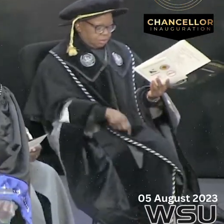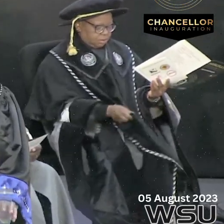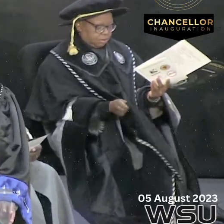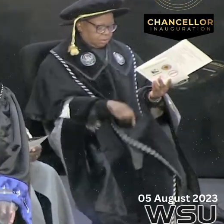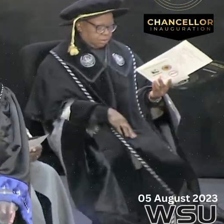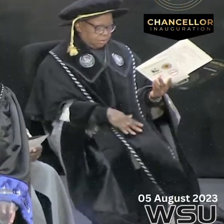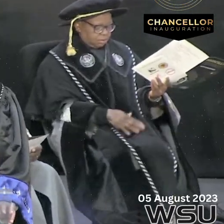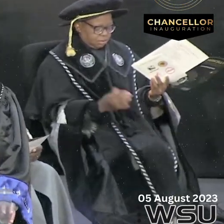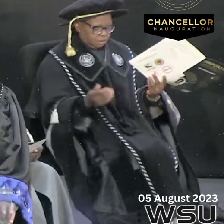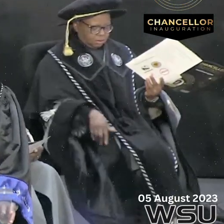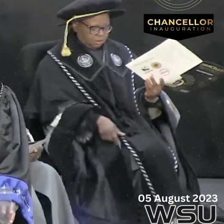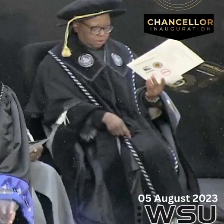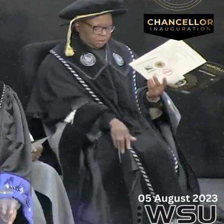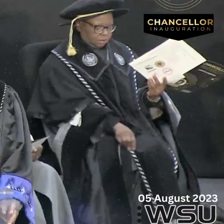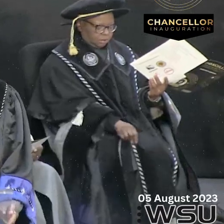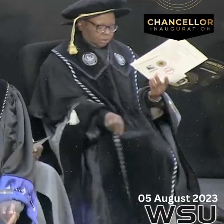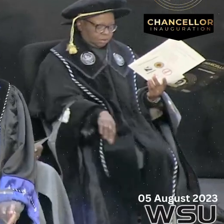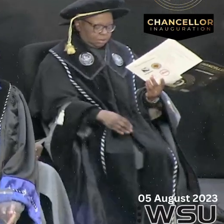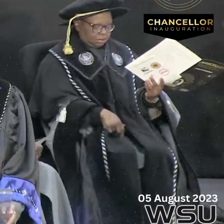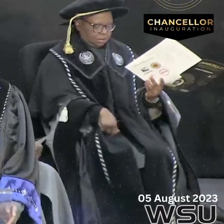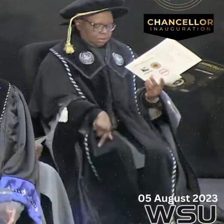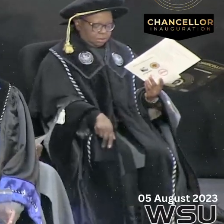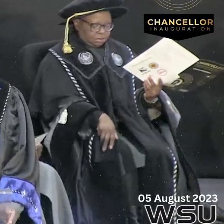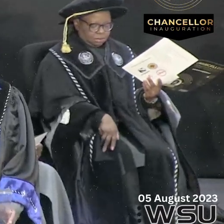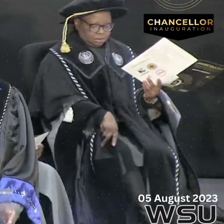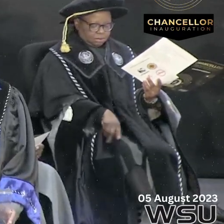Nentsibazi yazazi.